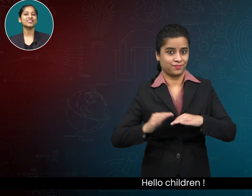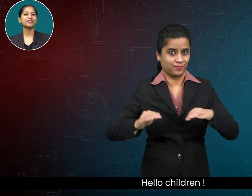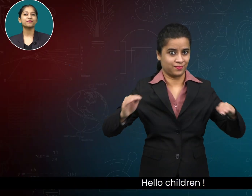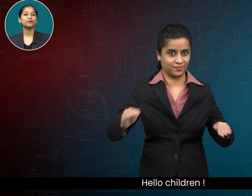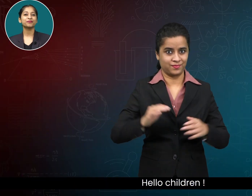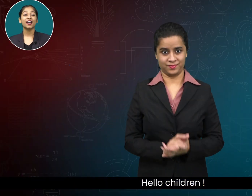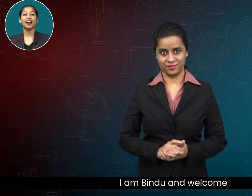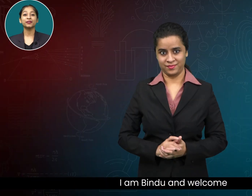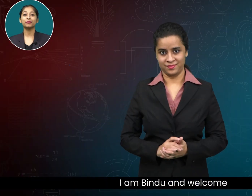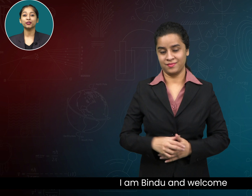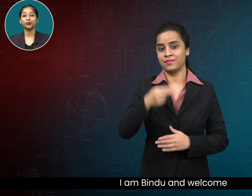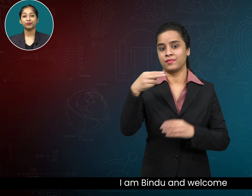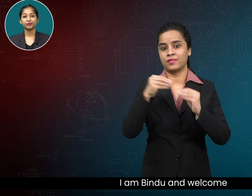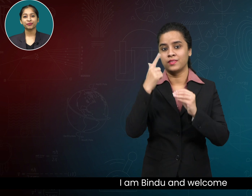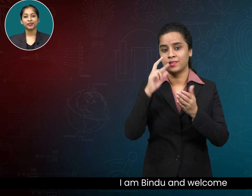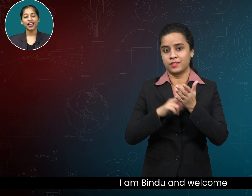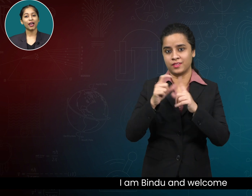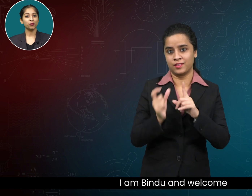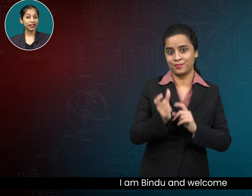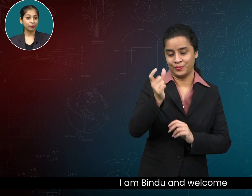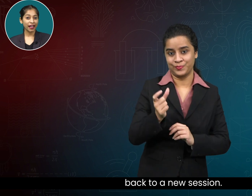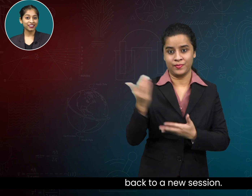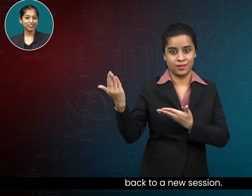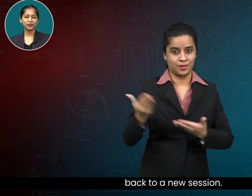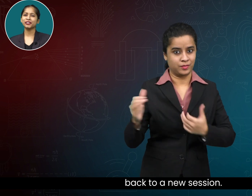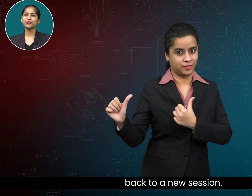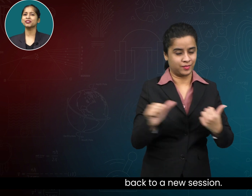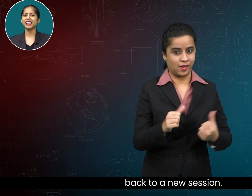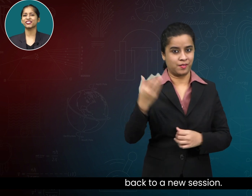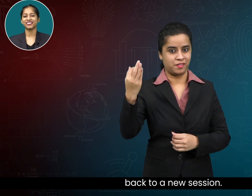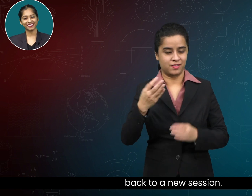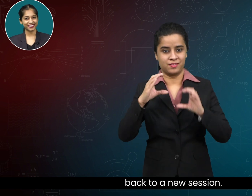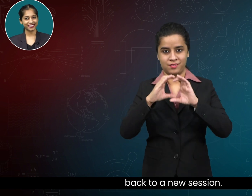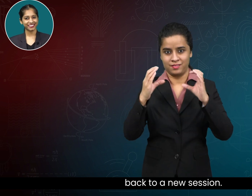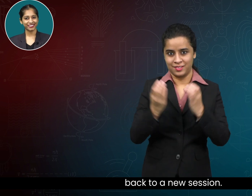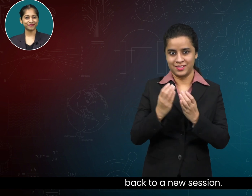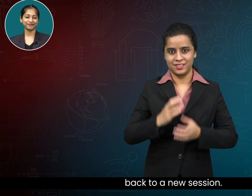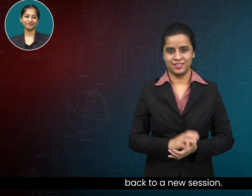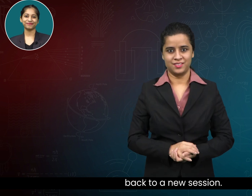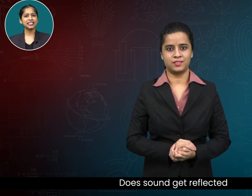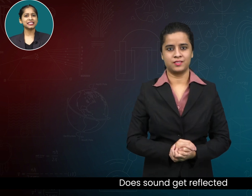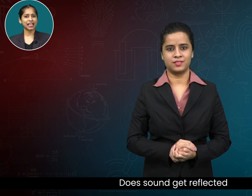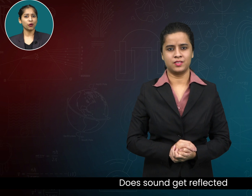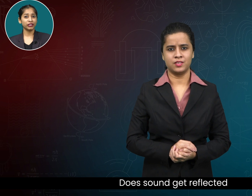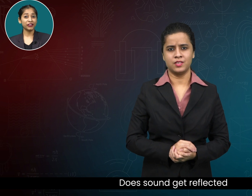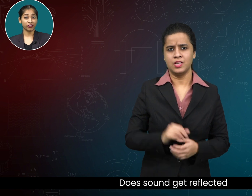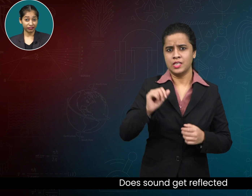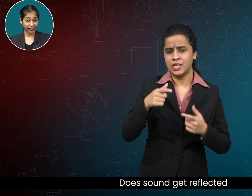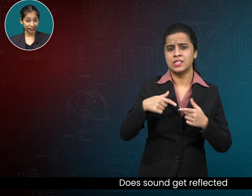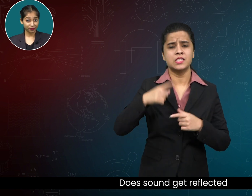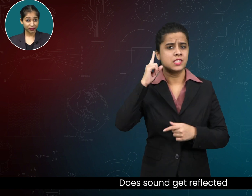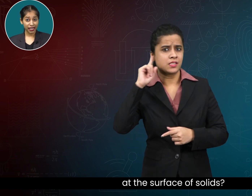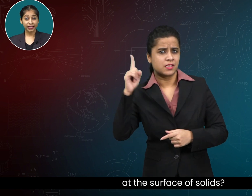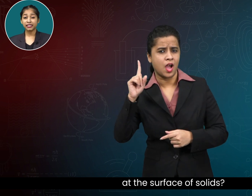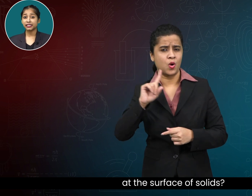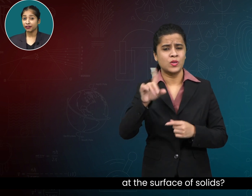Hello children, I am Bindu and welcome back to a new session. Does sound get